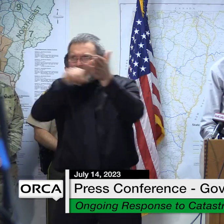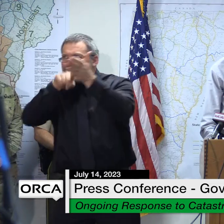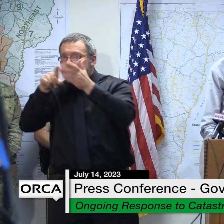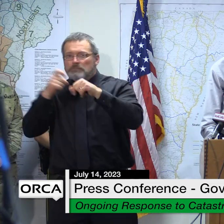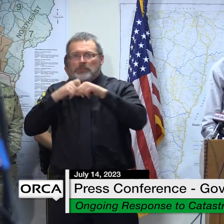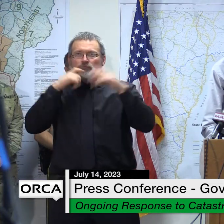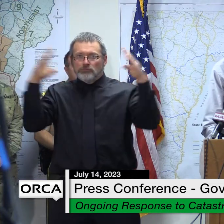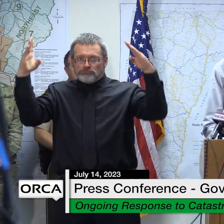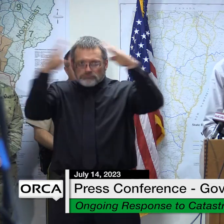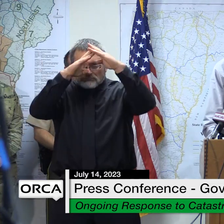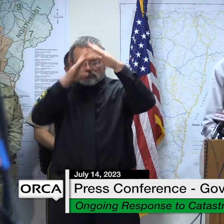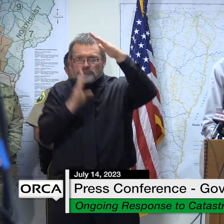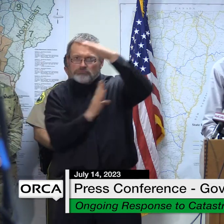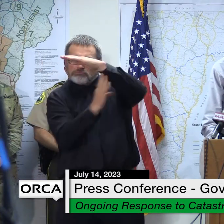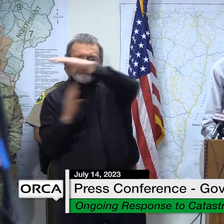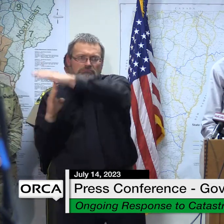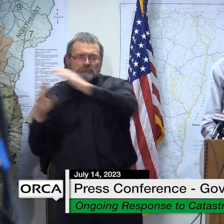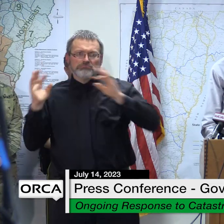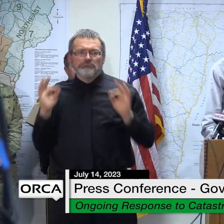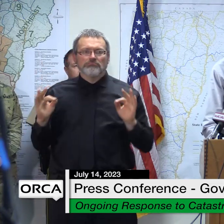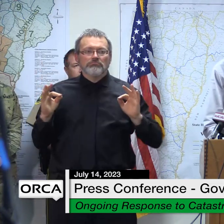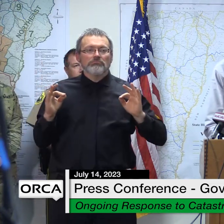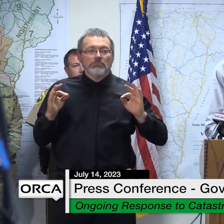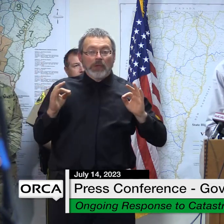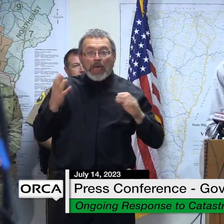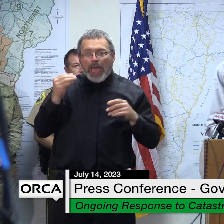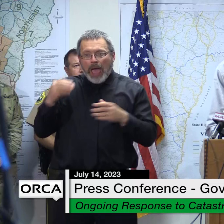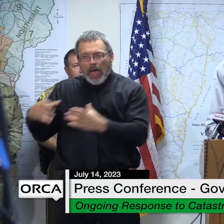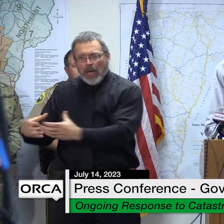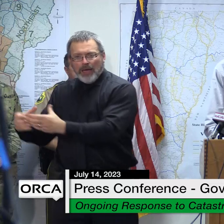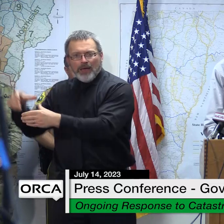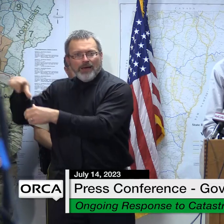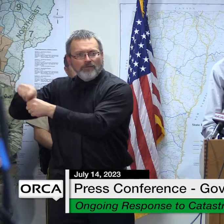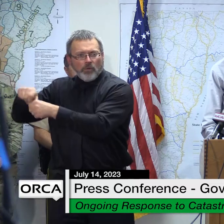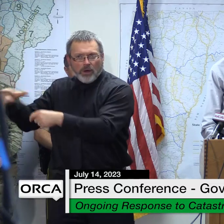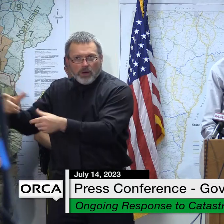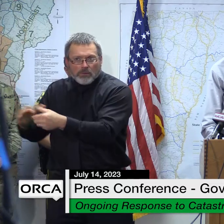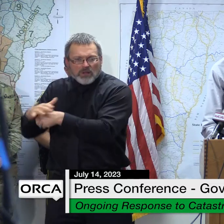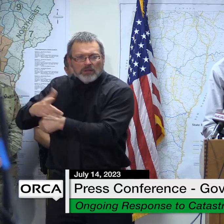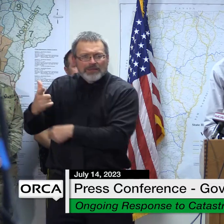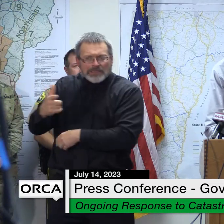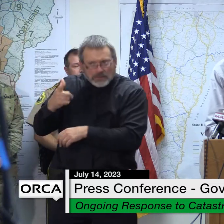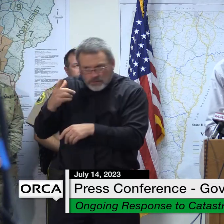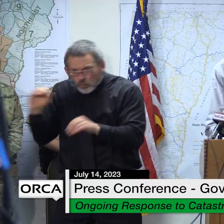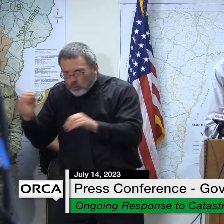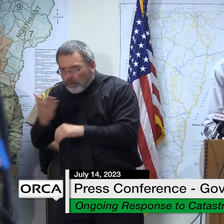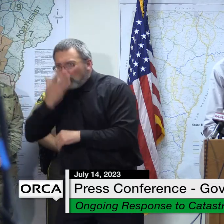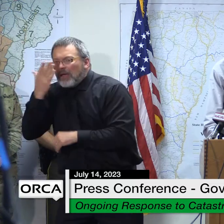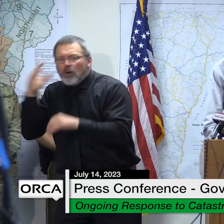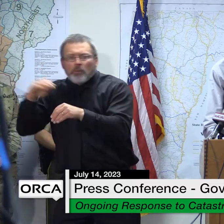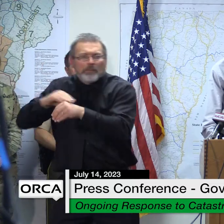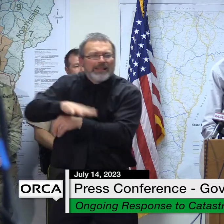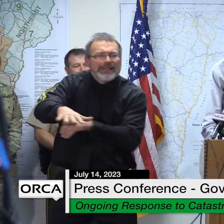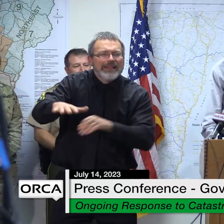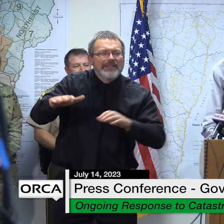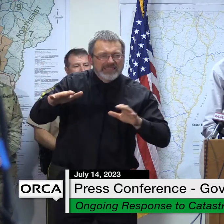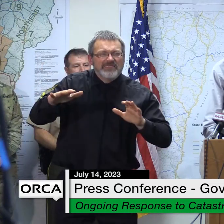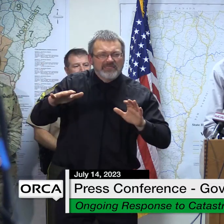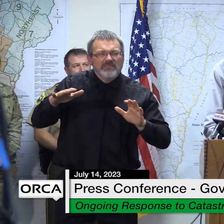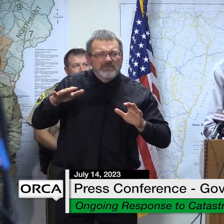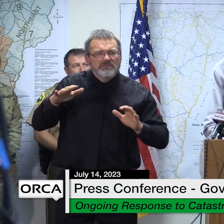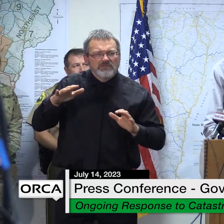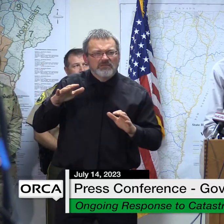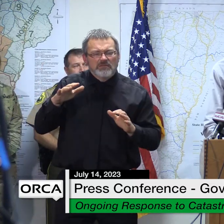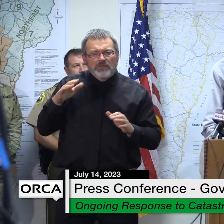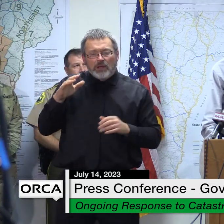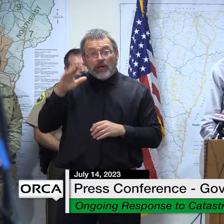tanks. If you smell natural gas, which smells like rotten eggs, or hear hissing, leave